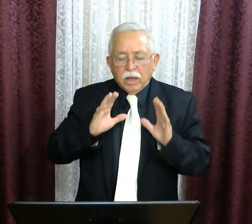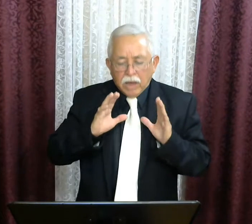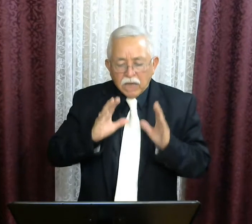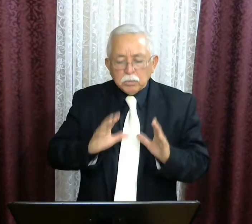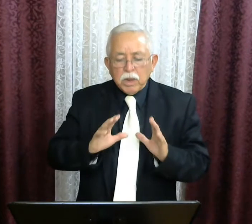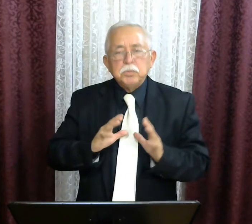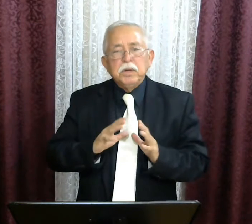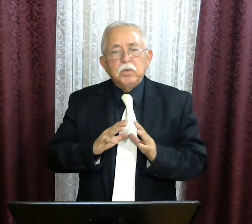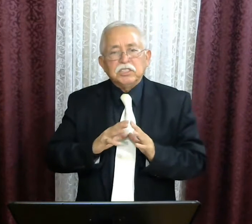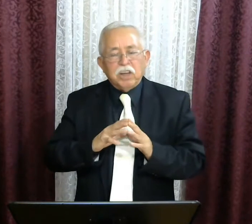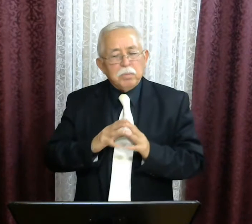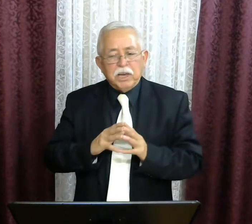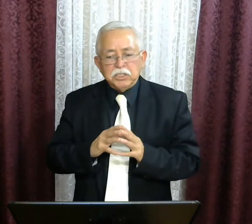God blessed me with salvation?